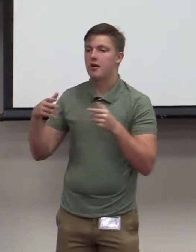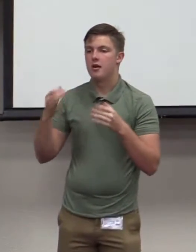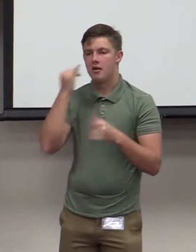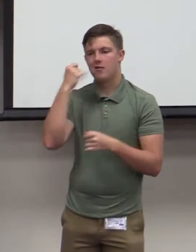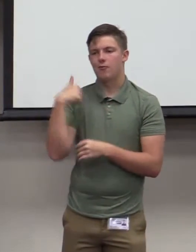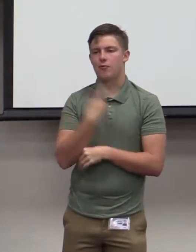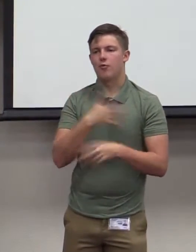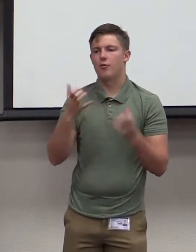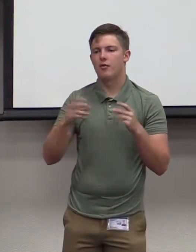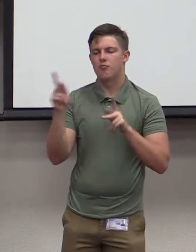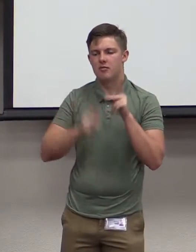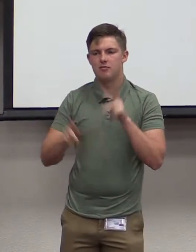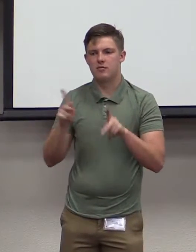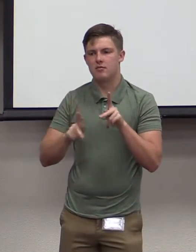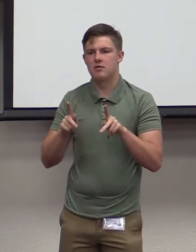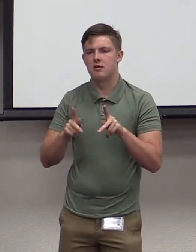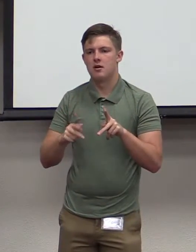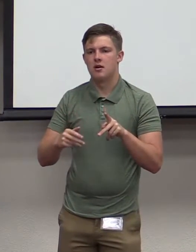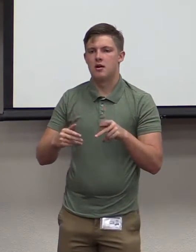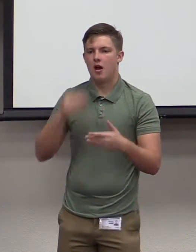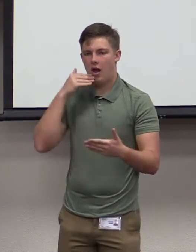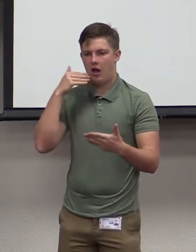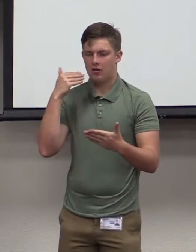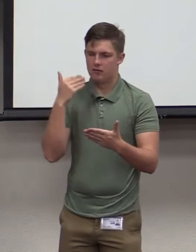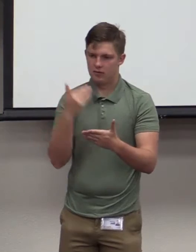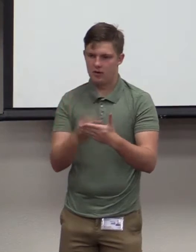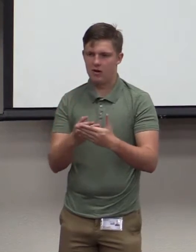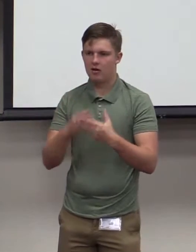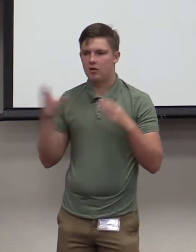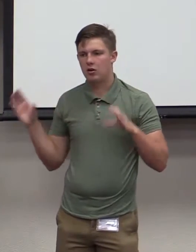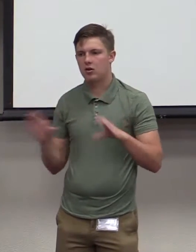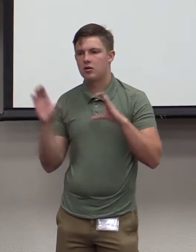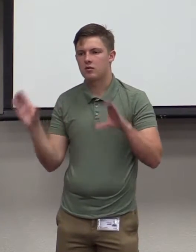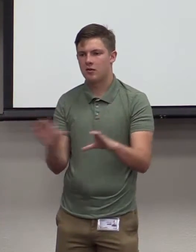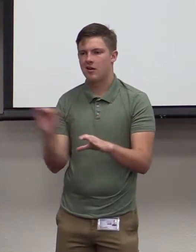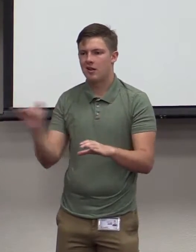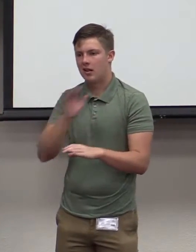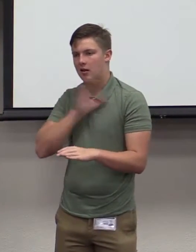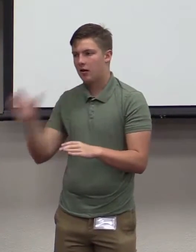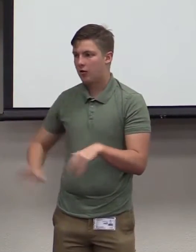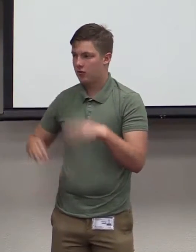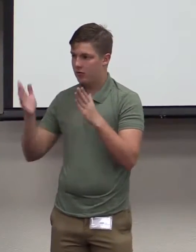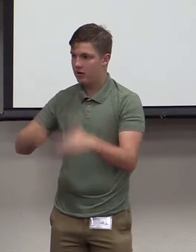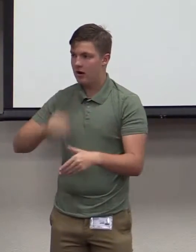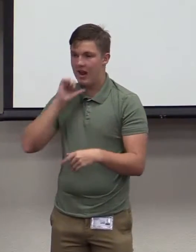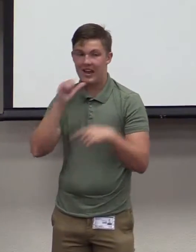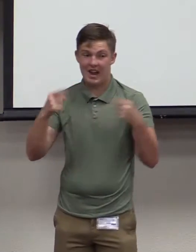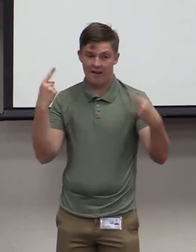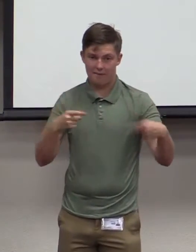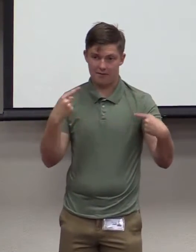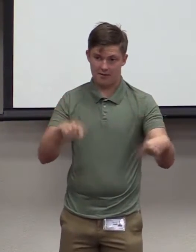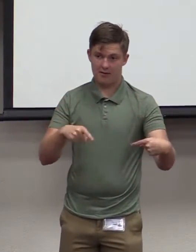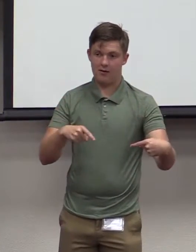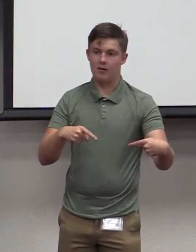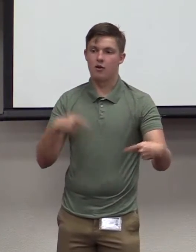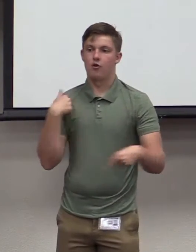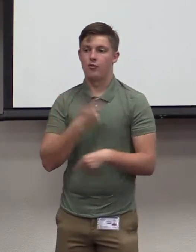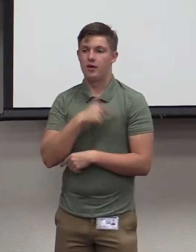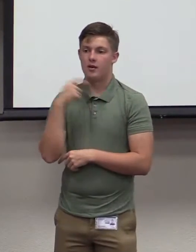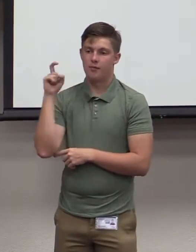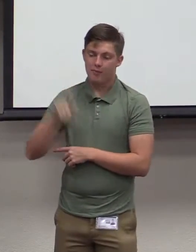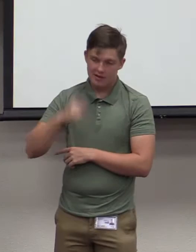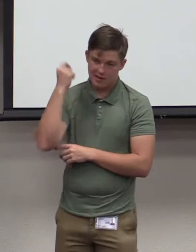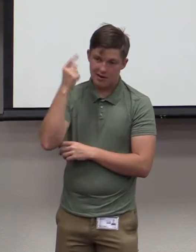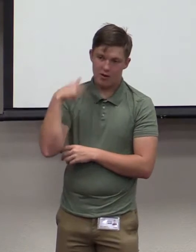of conduct, becoming a Christian and not be quarrelsome, we must understand that we have